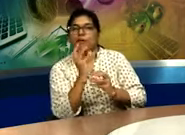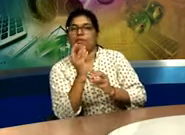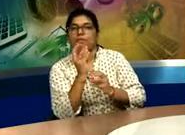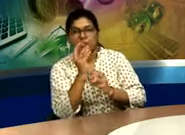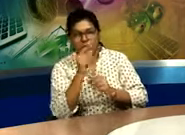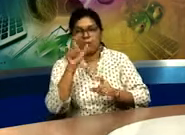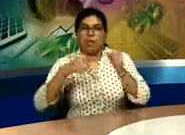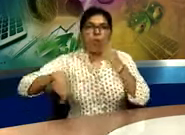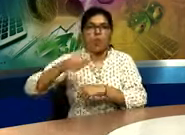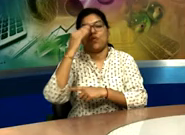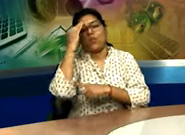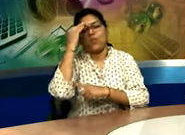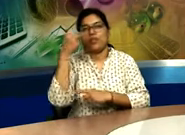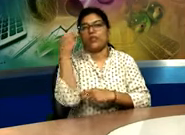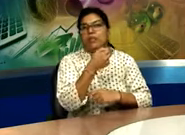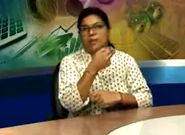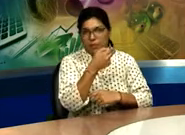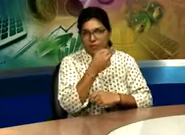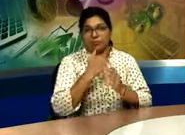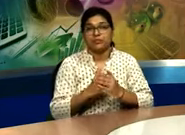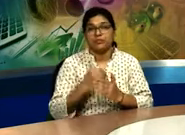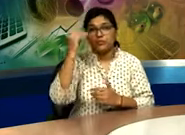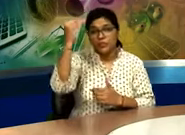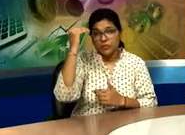because of its red color.